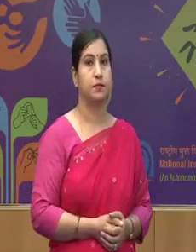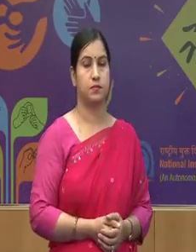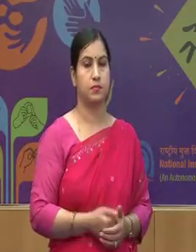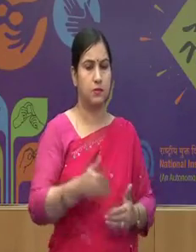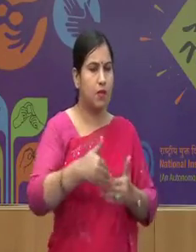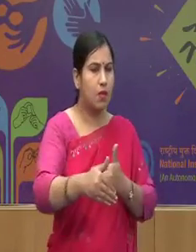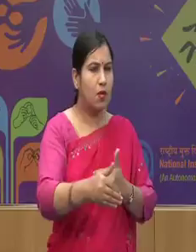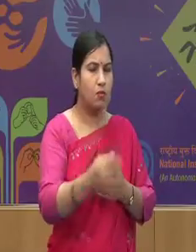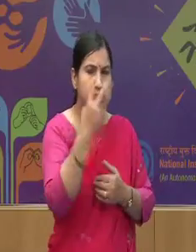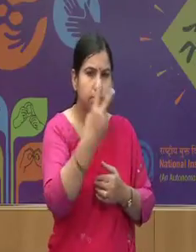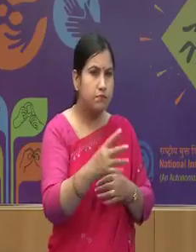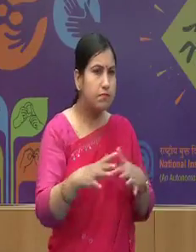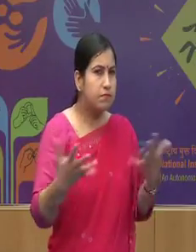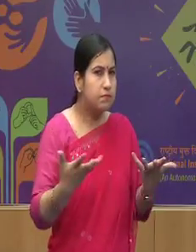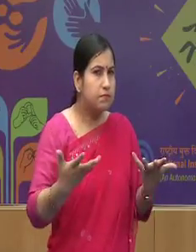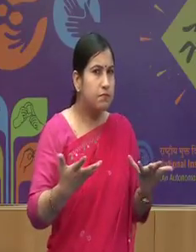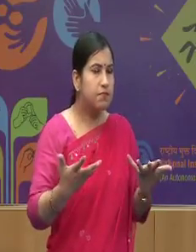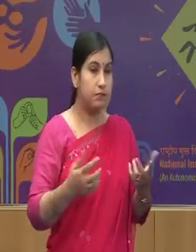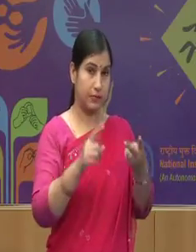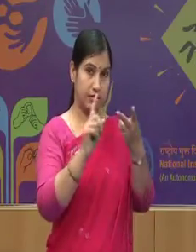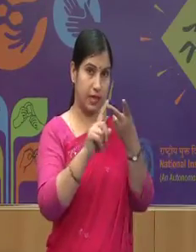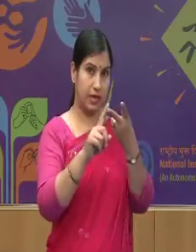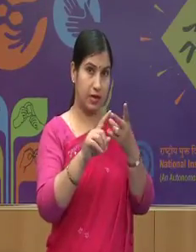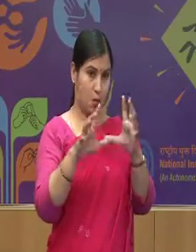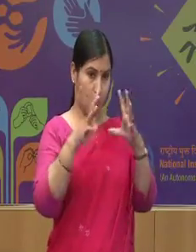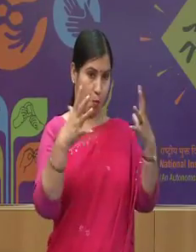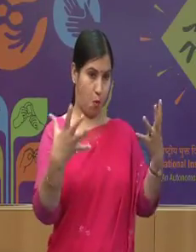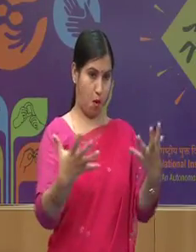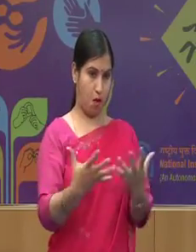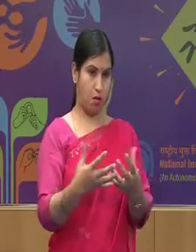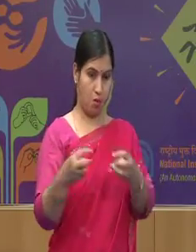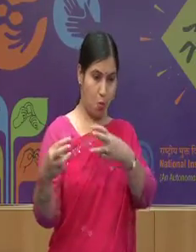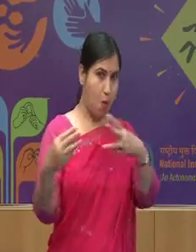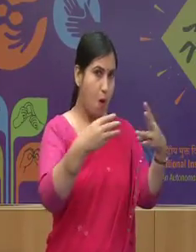We will now focus on the results of Second World War.